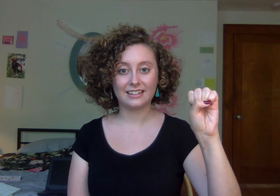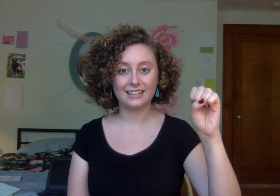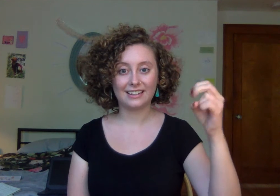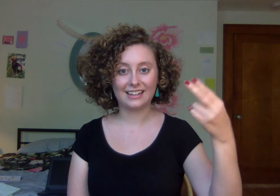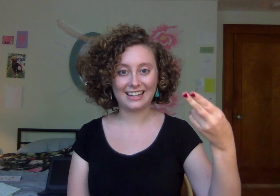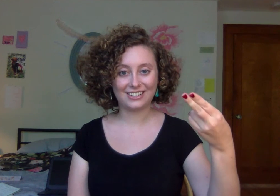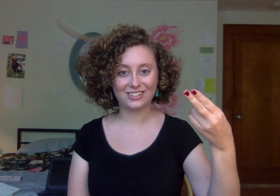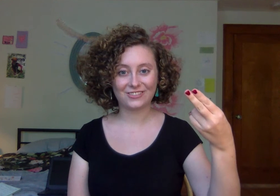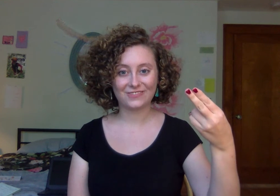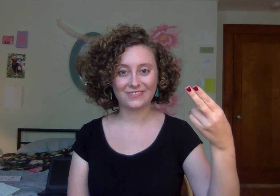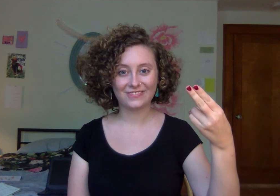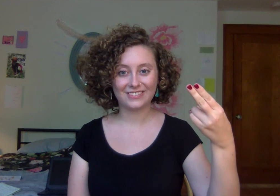J-O-S-H.